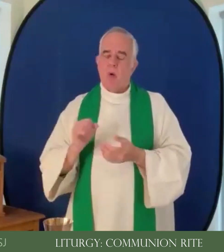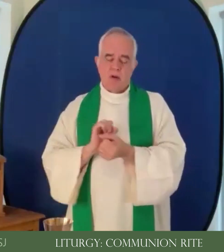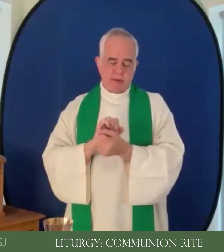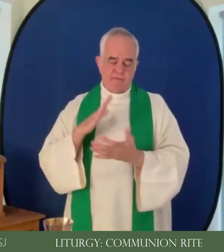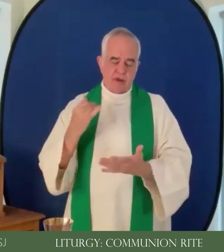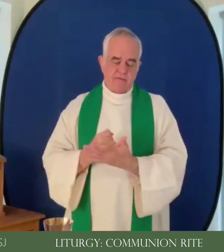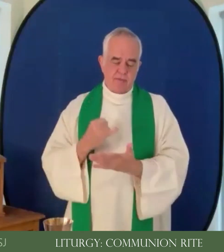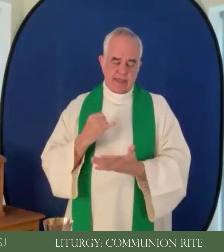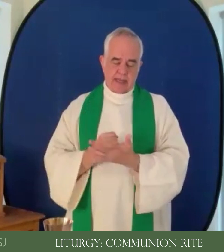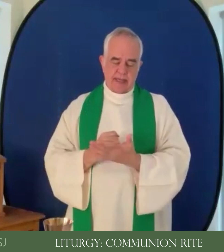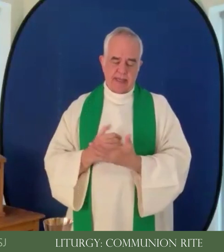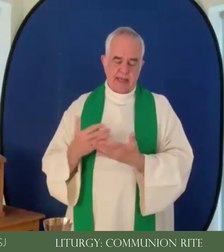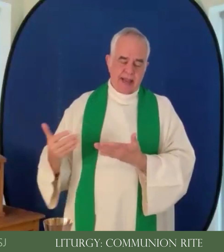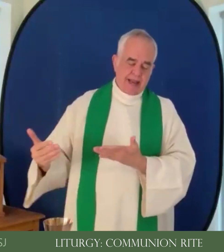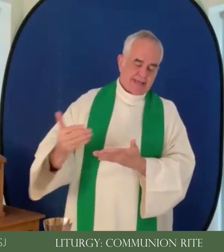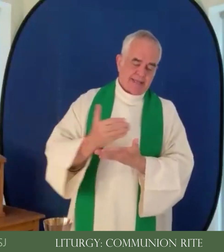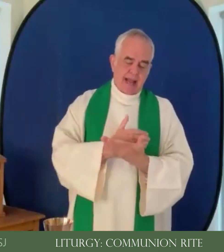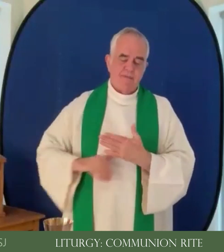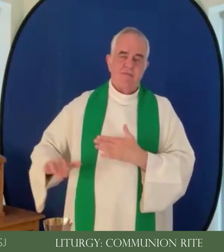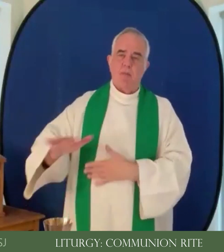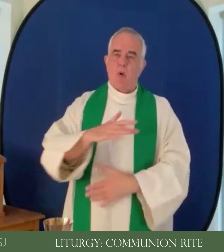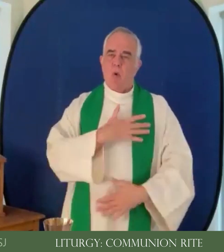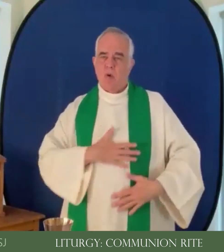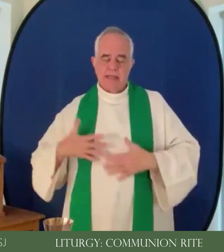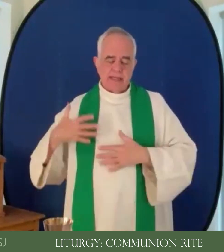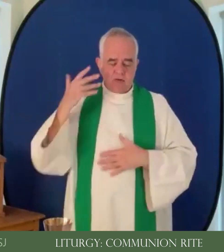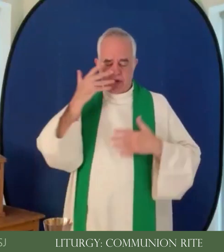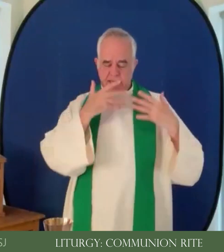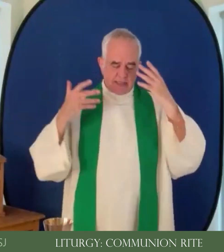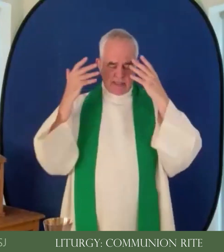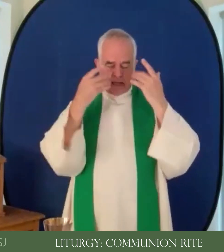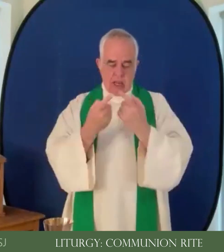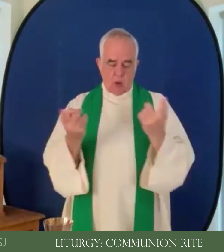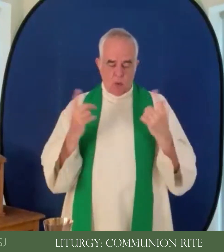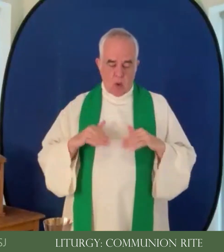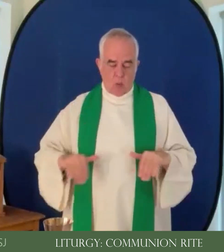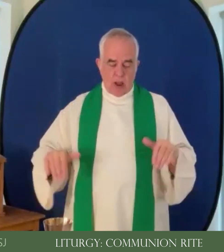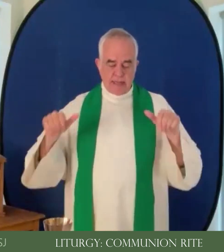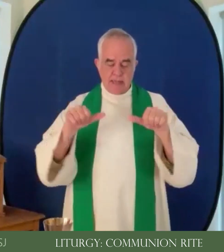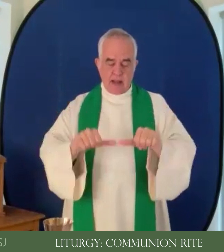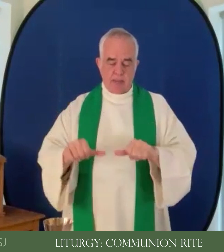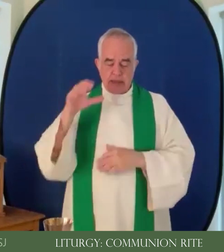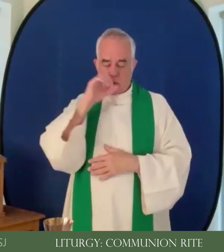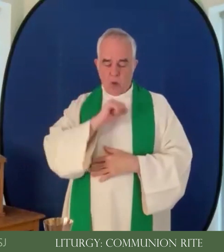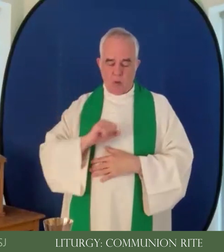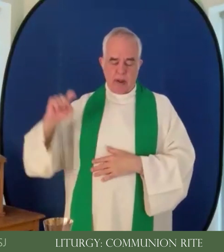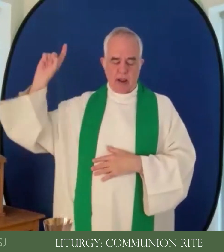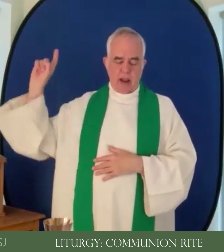always be free from sin, safe from all distress. We await the blessed hope